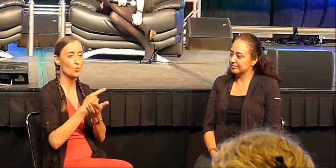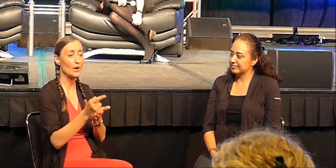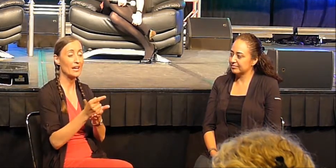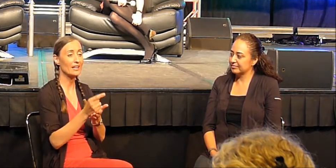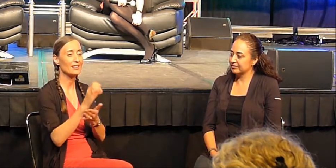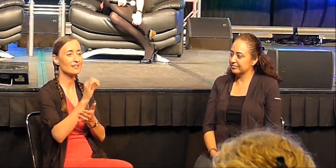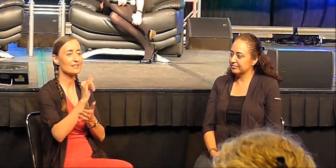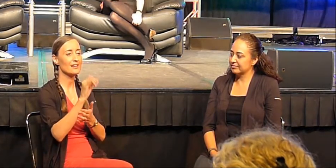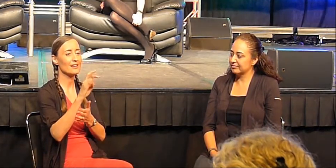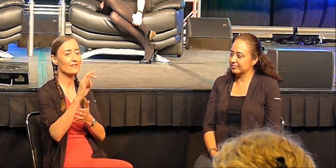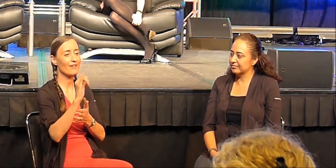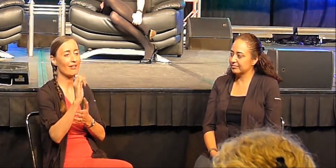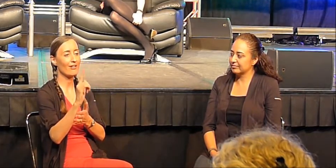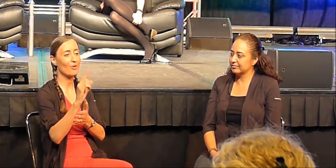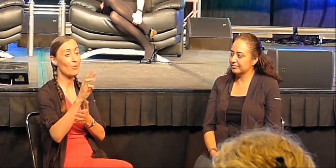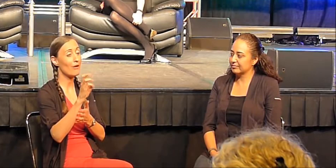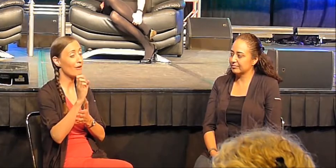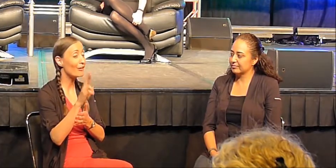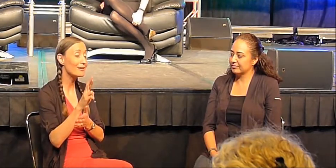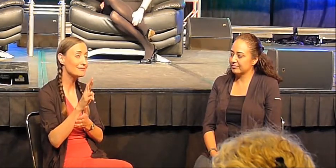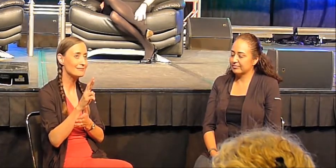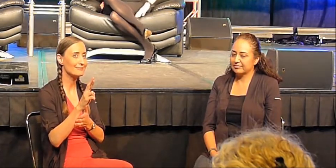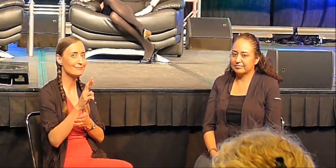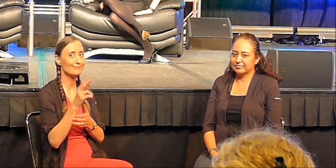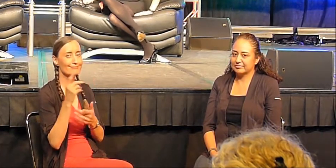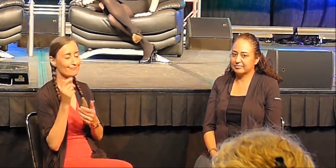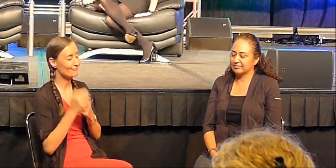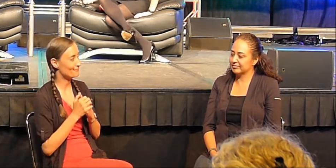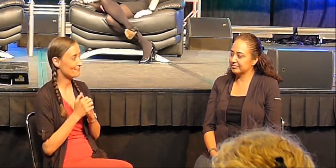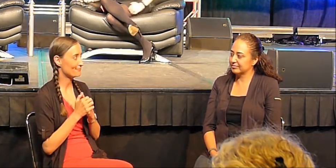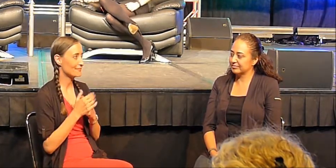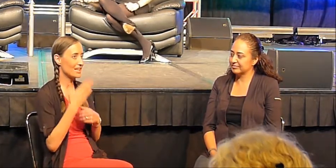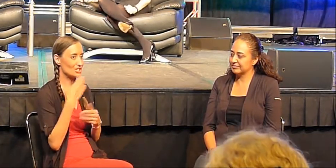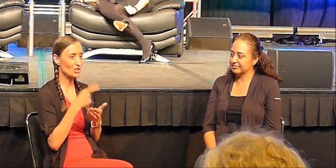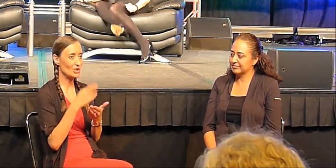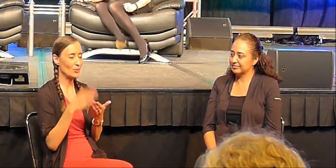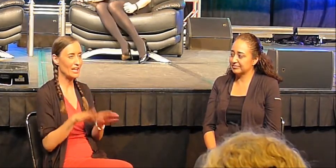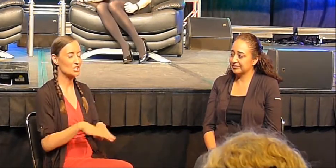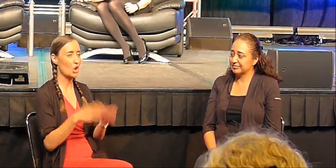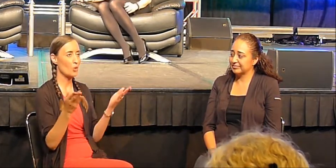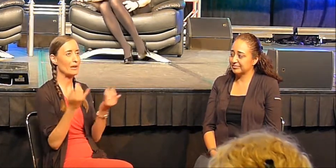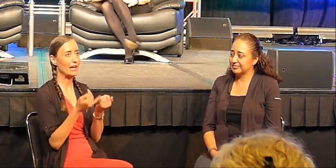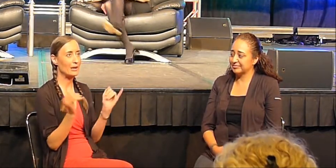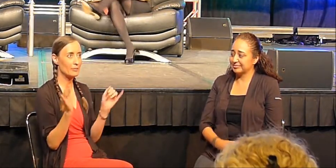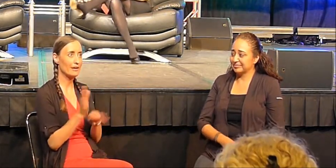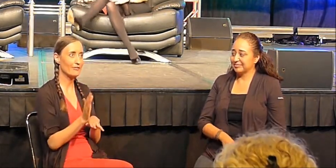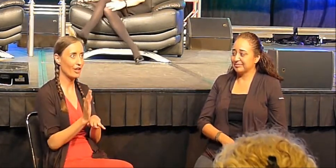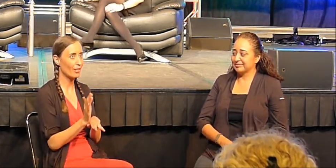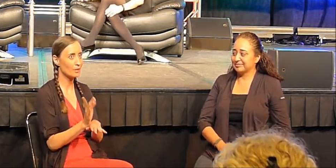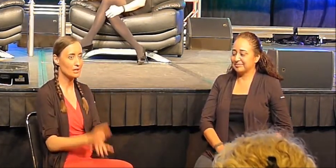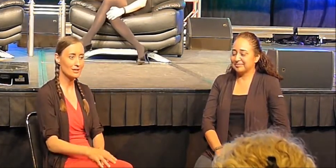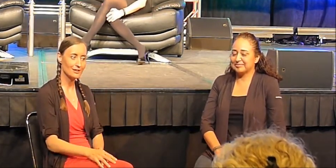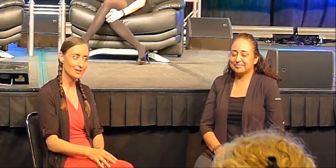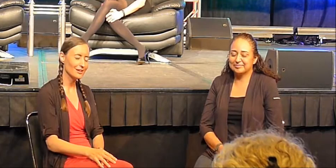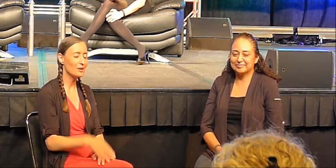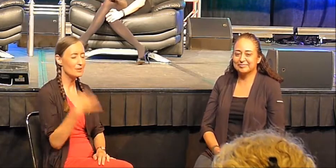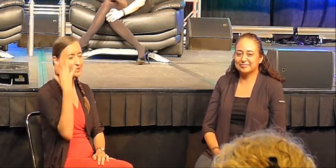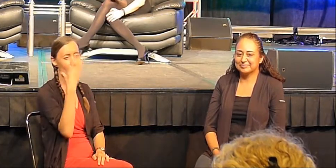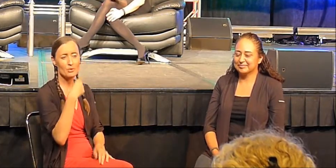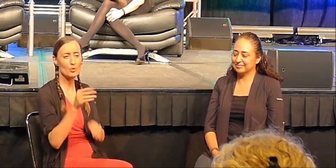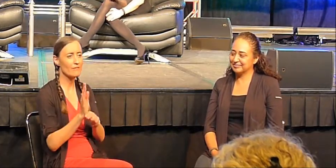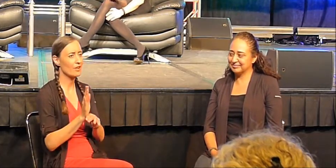Civil War. Yeah, that's a good weekend to open an indie film on. Yeah. But it was a beautiful film. I'm very proud of